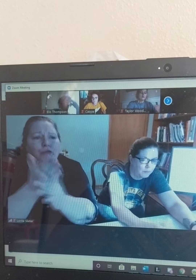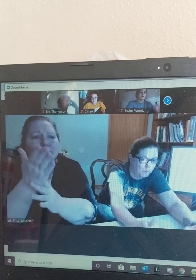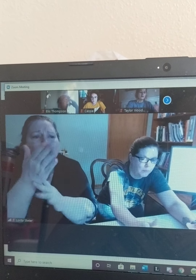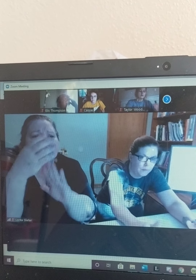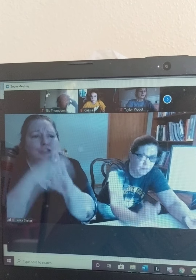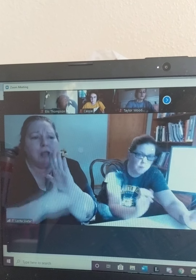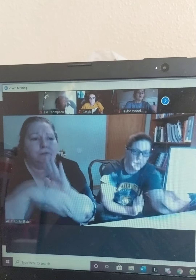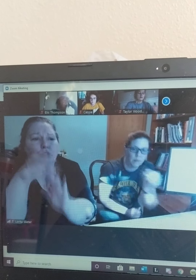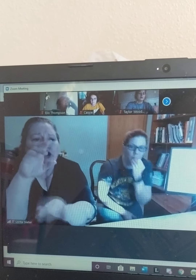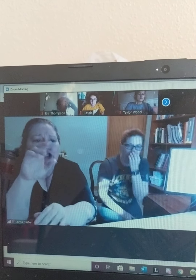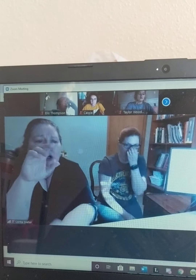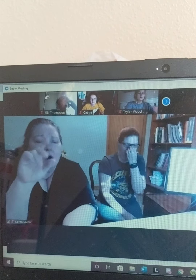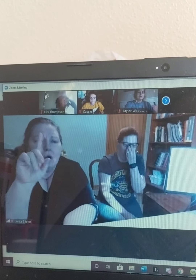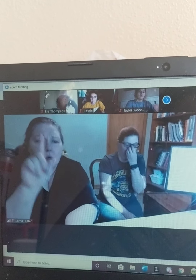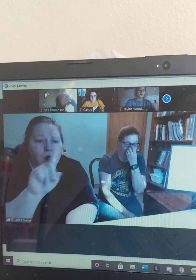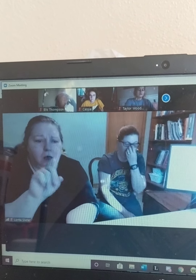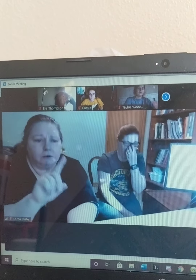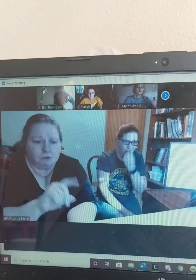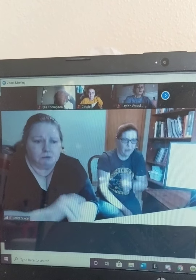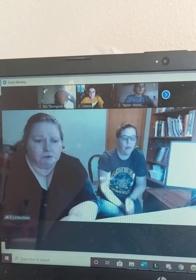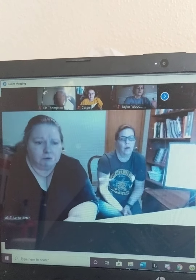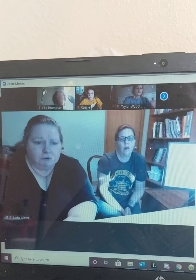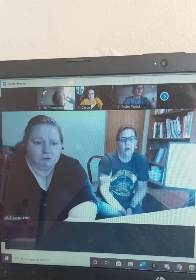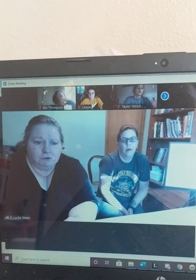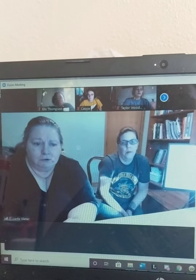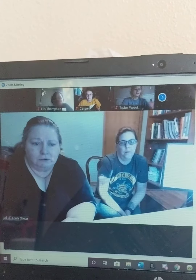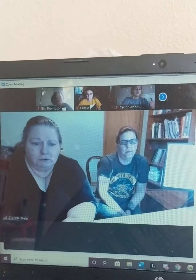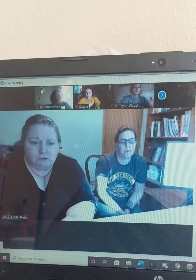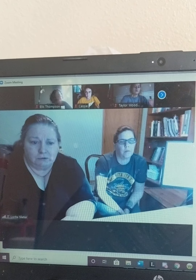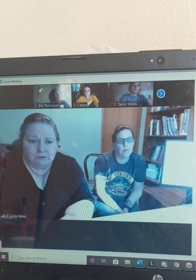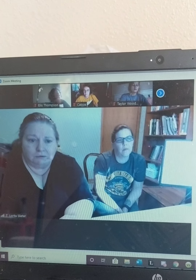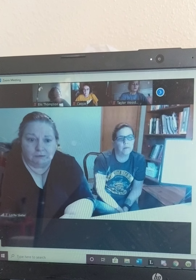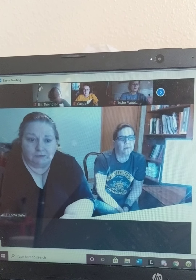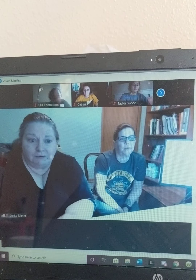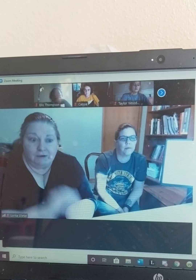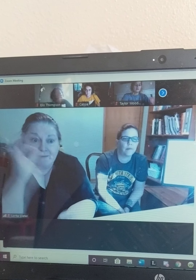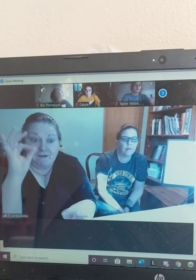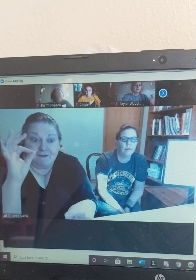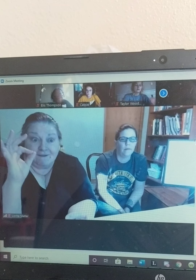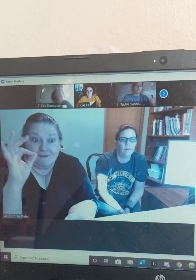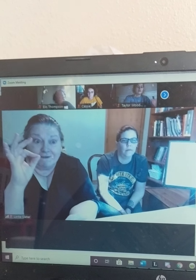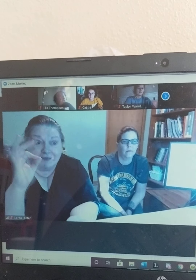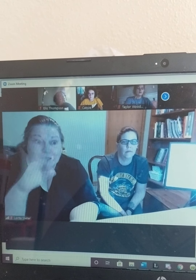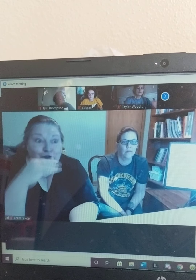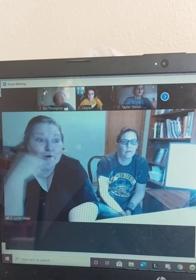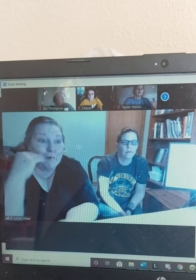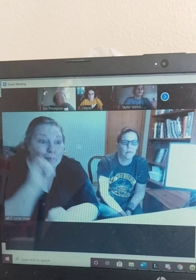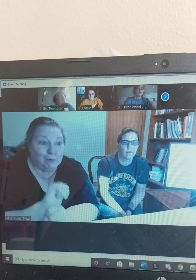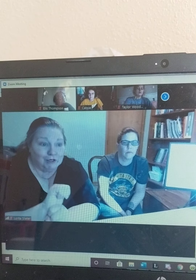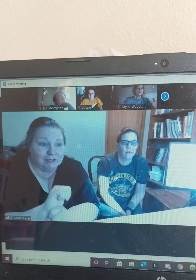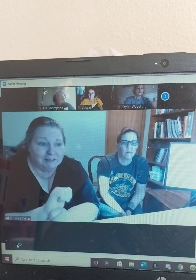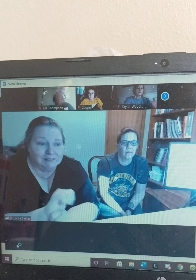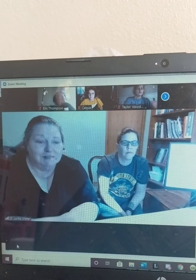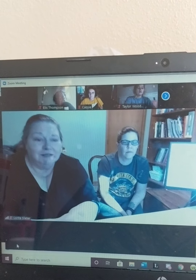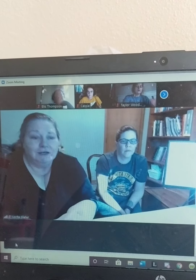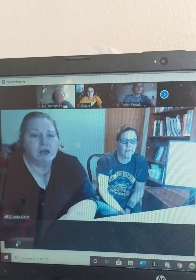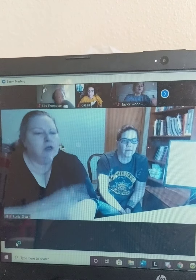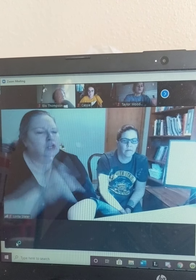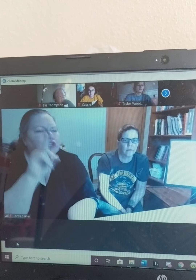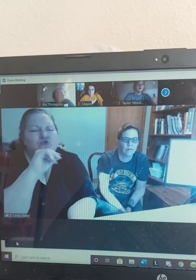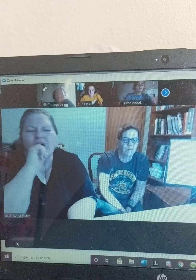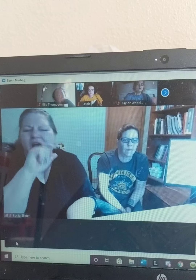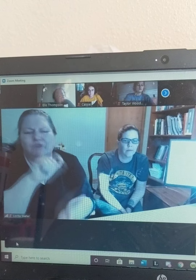Okay. Now, please go through chapter 1, okay? Make sure you go through that.